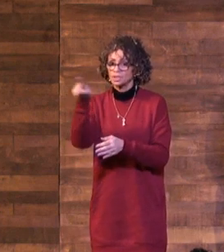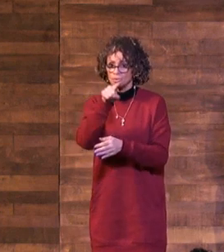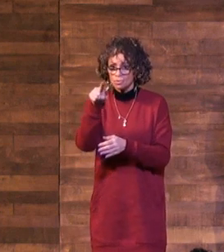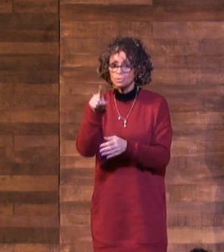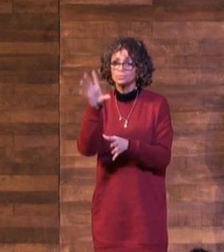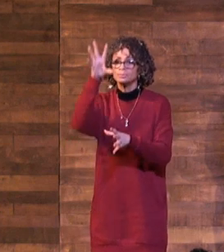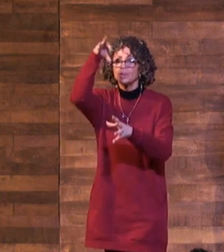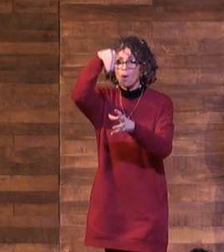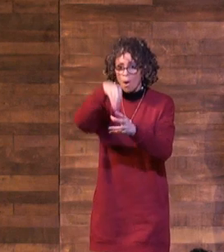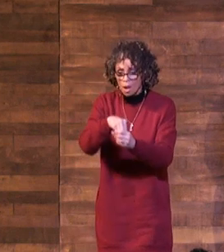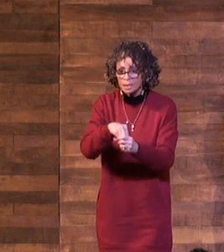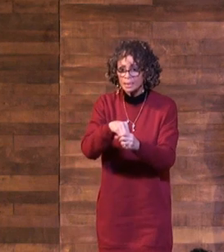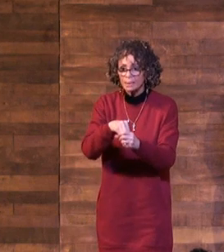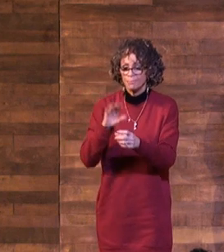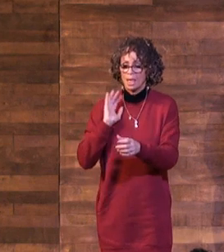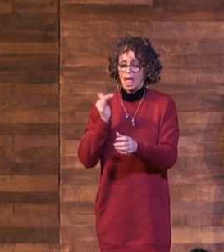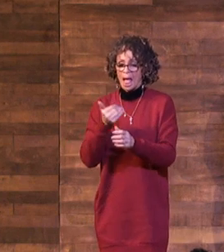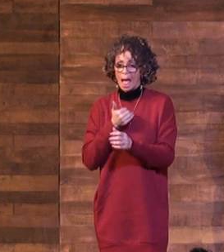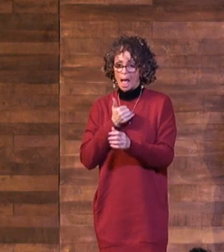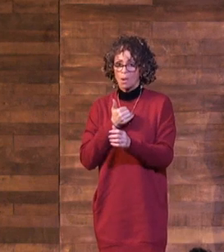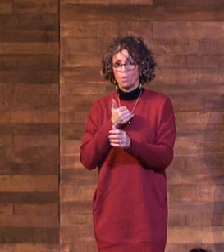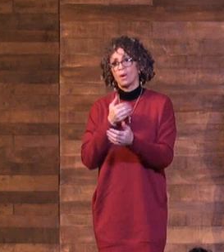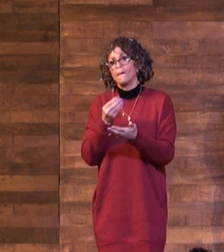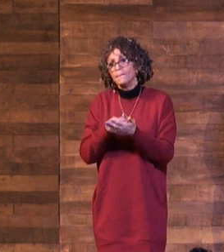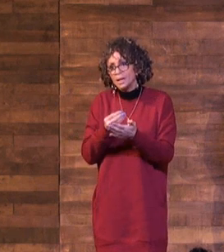budget was